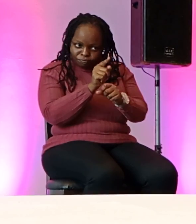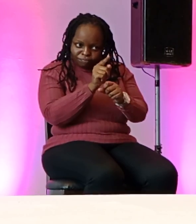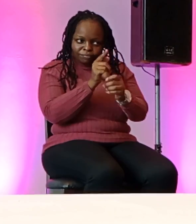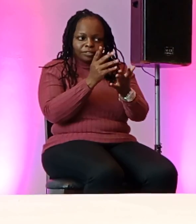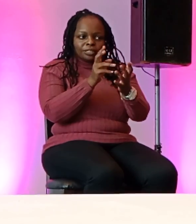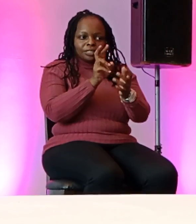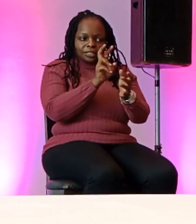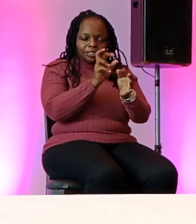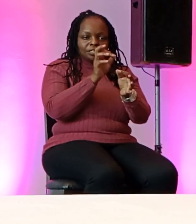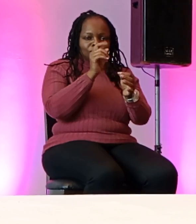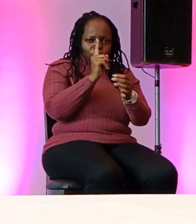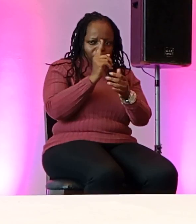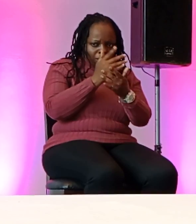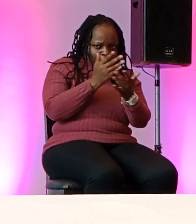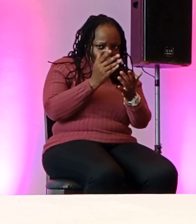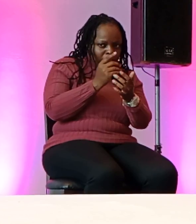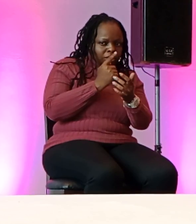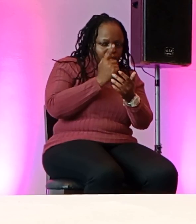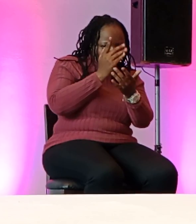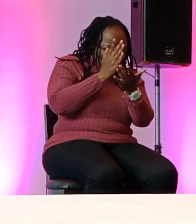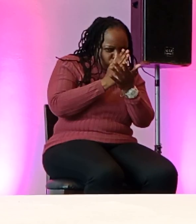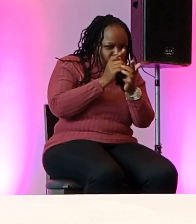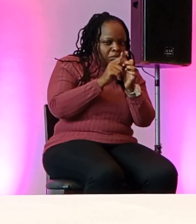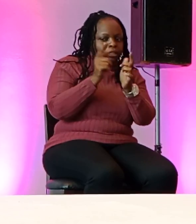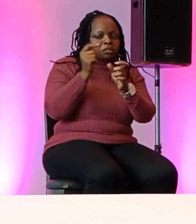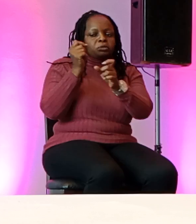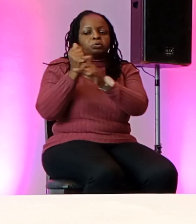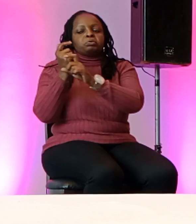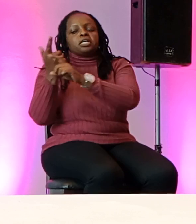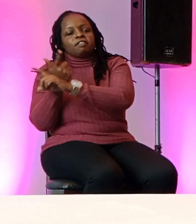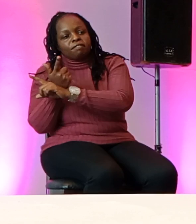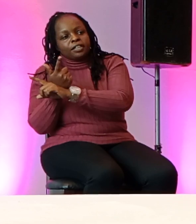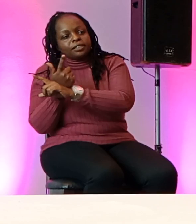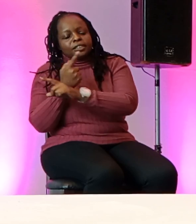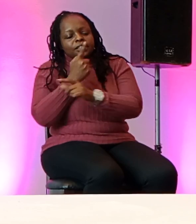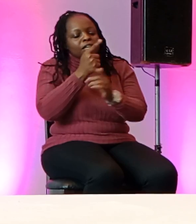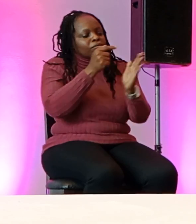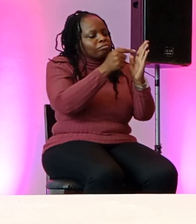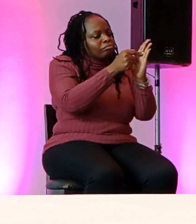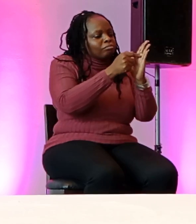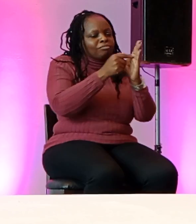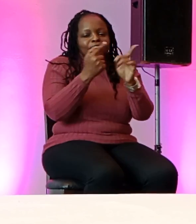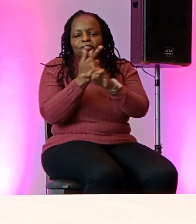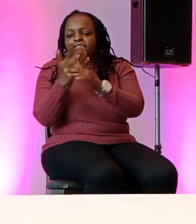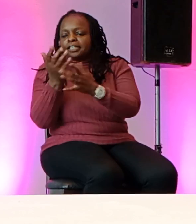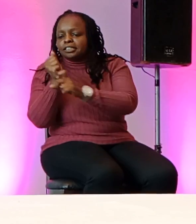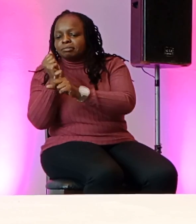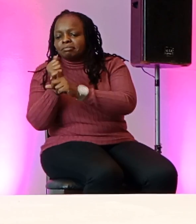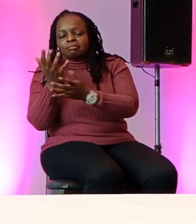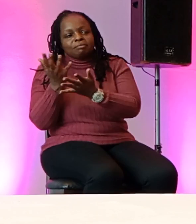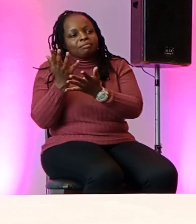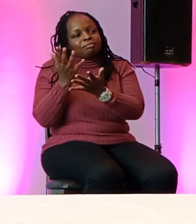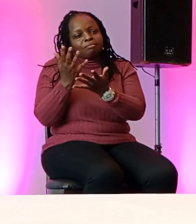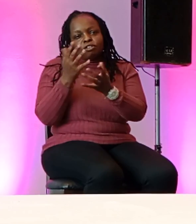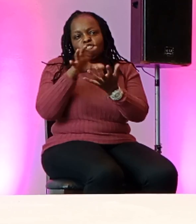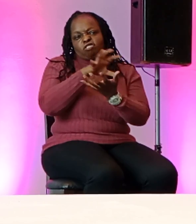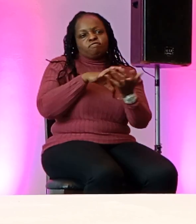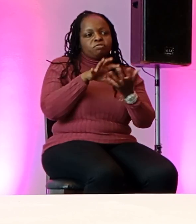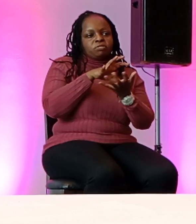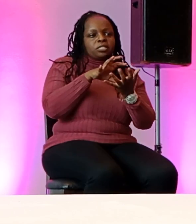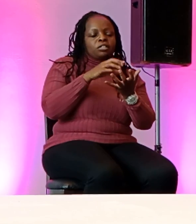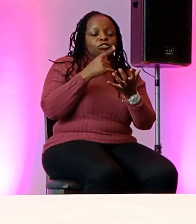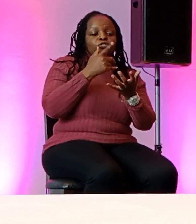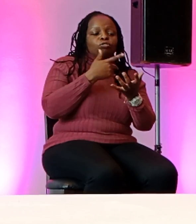If you say one thing and do another, you don't mentor, you confuse. So I want to tell our women leaders present here,